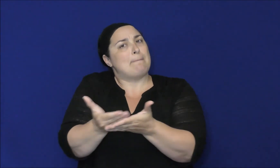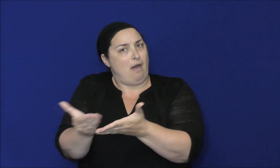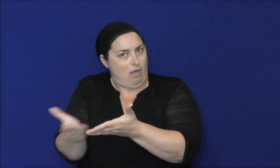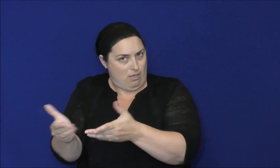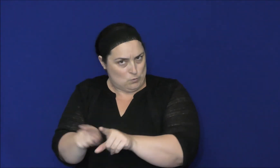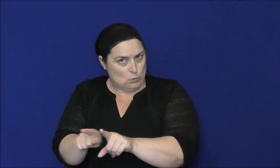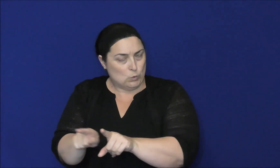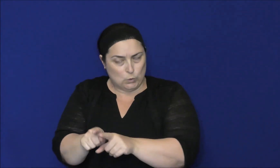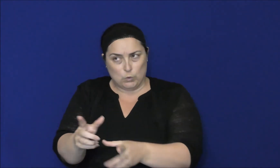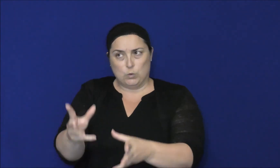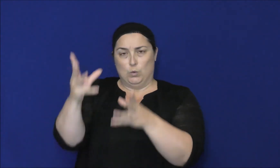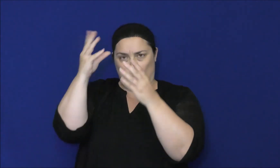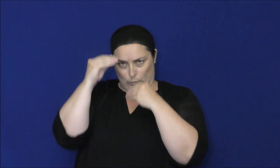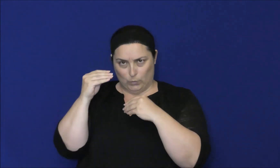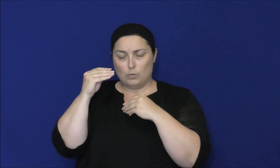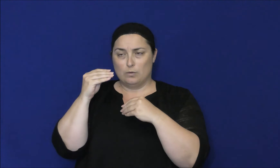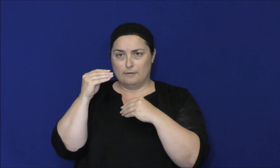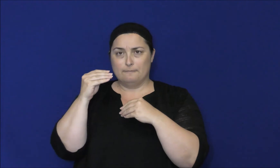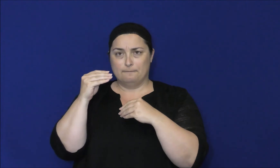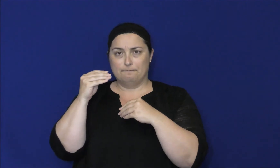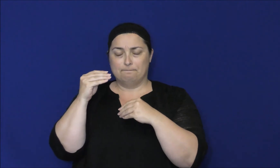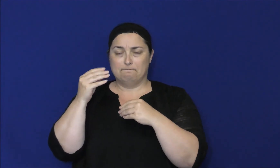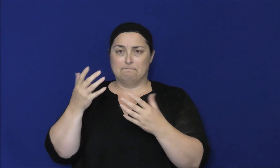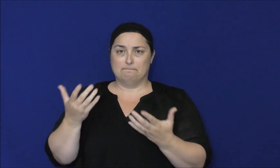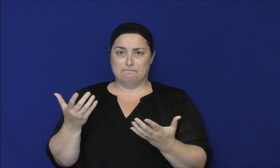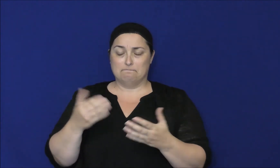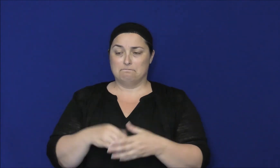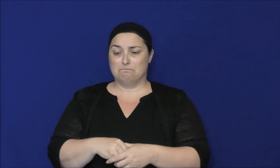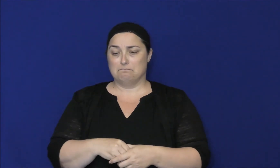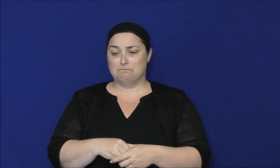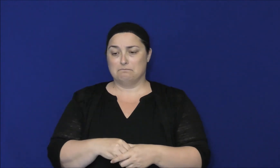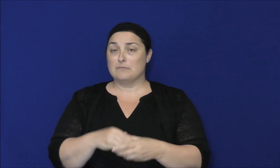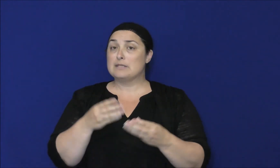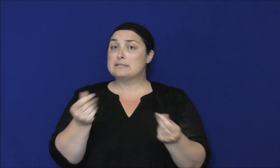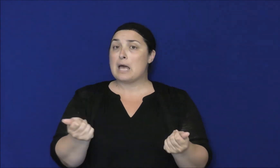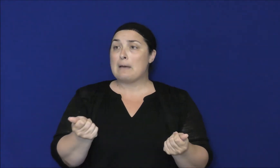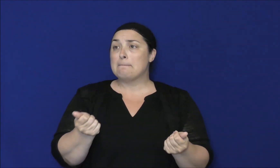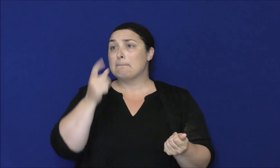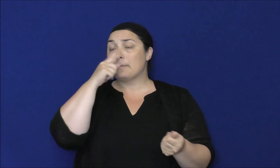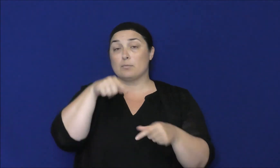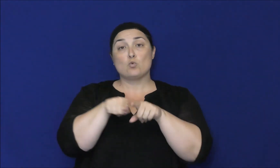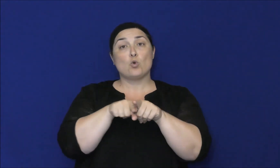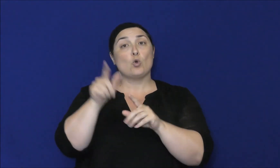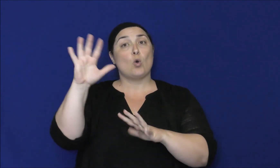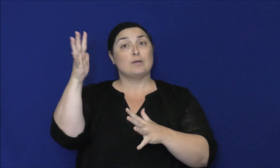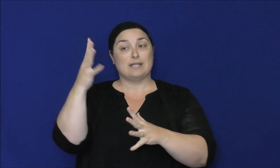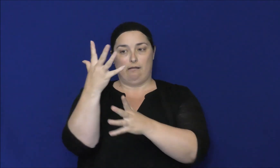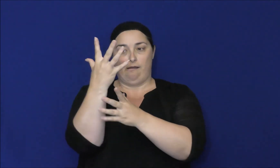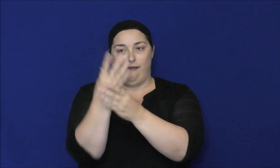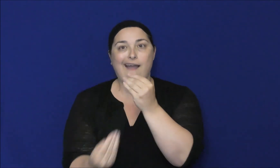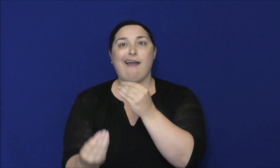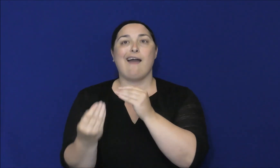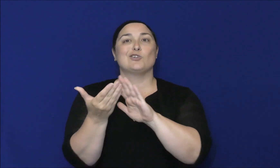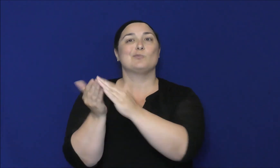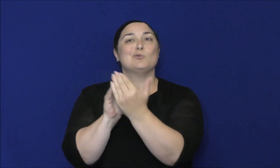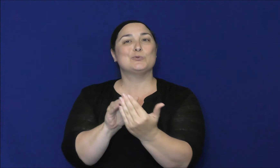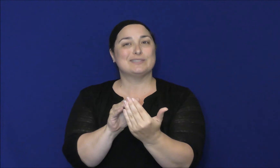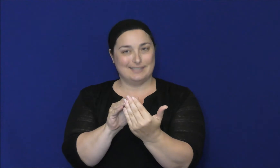so, some people learn Auslan by being immersed in the deaf community, and my belief is that's a wonderful